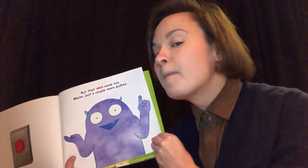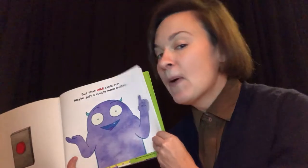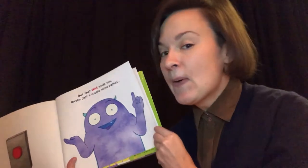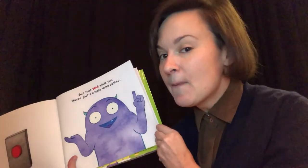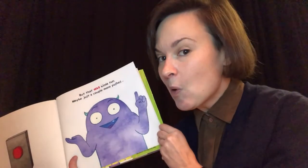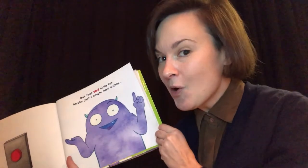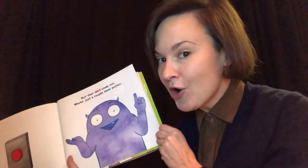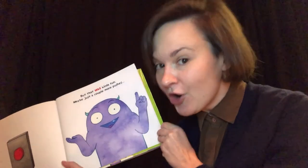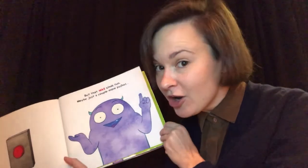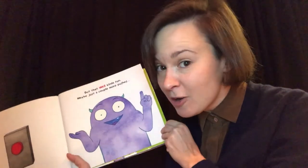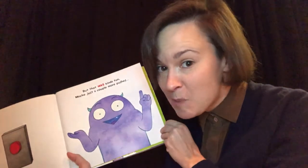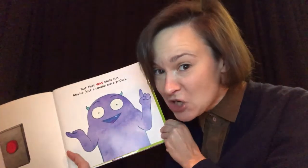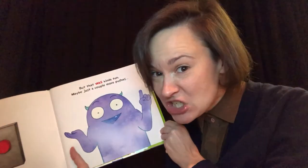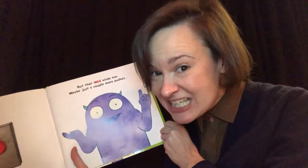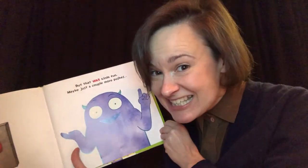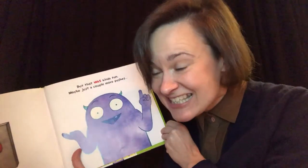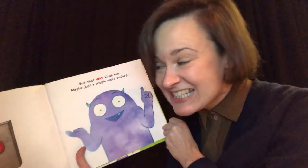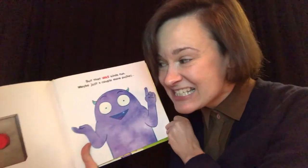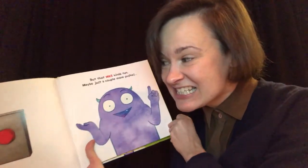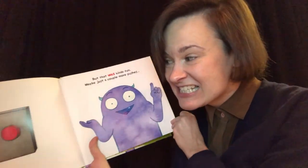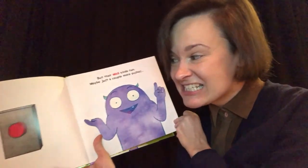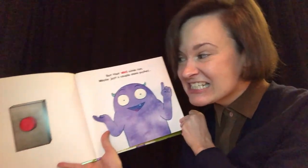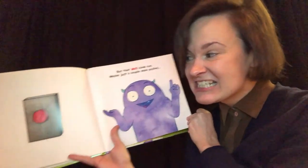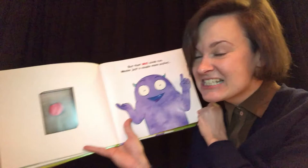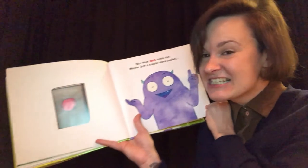couple more pushes?